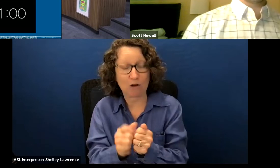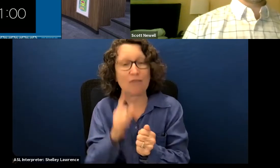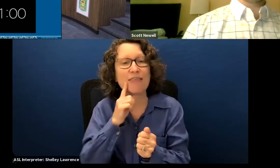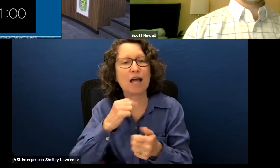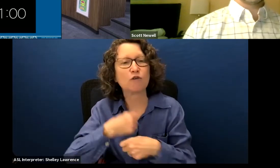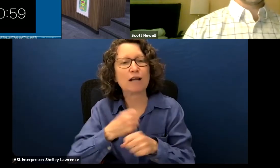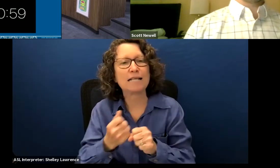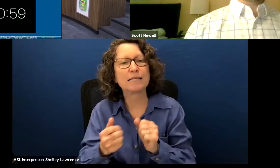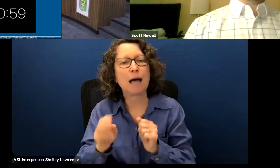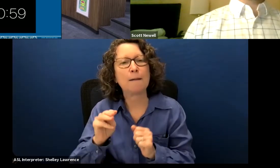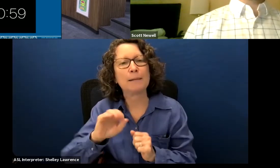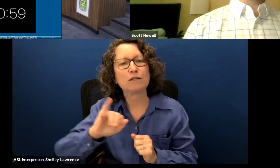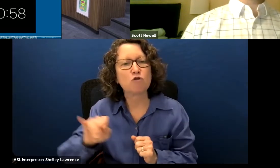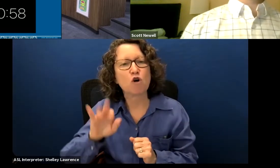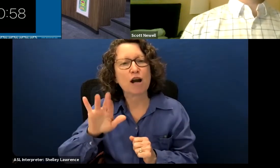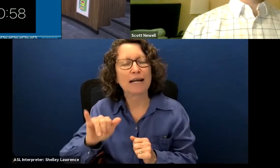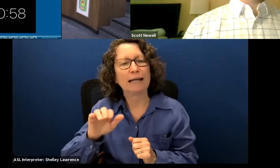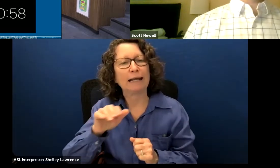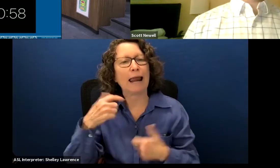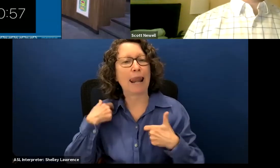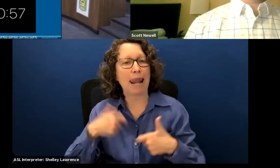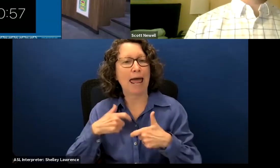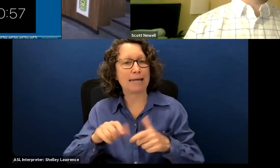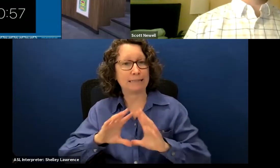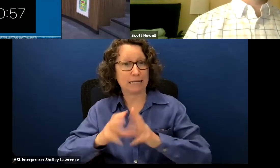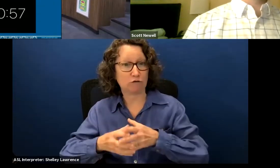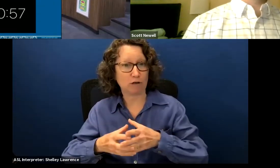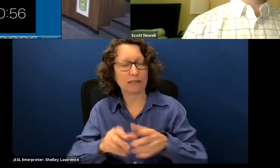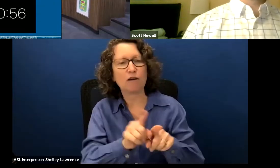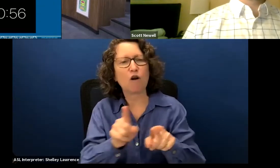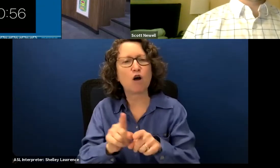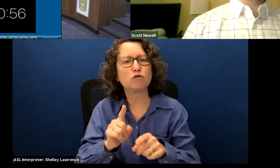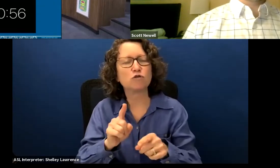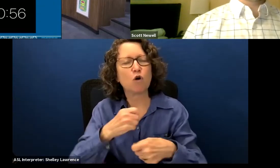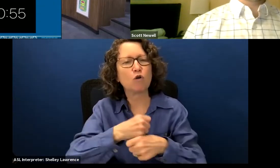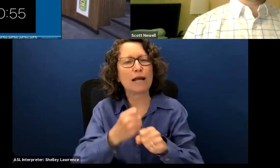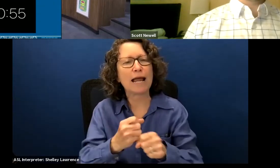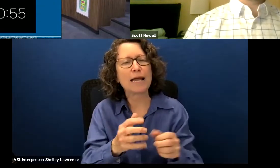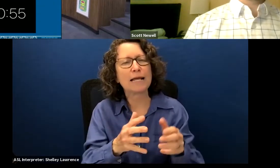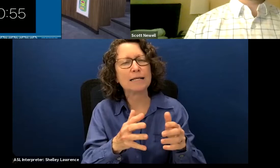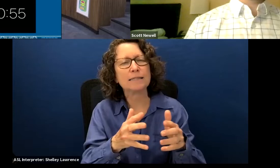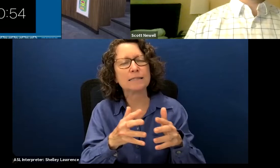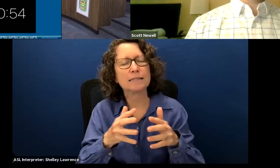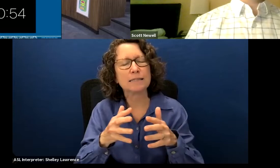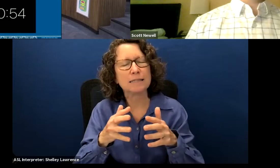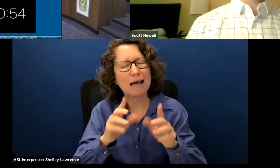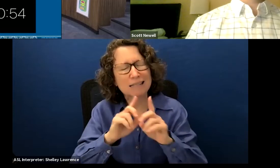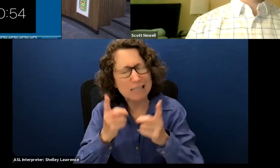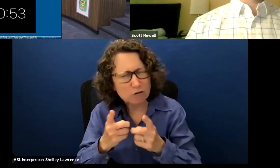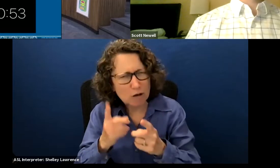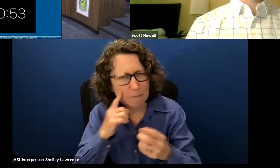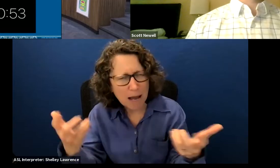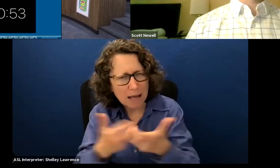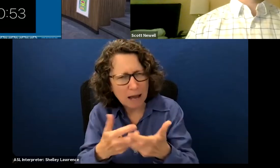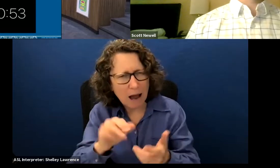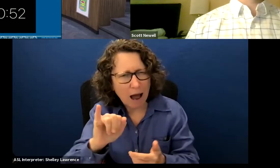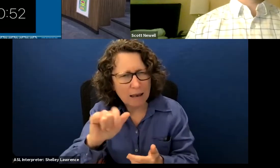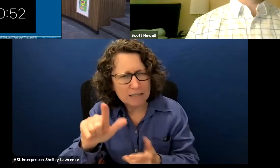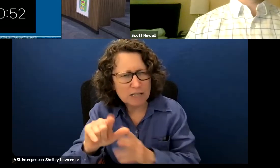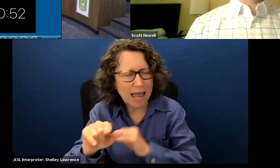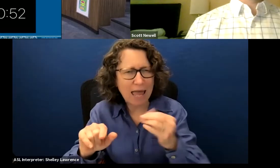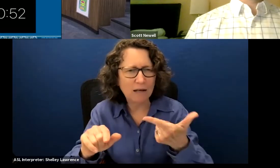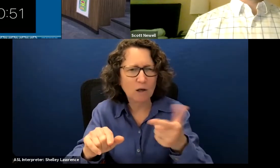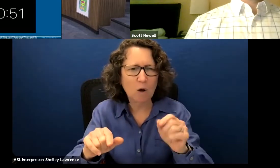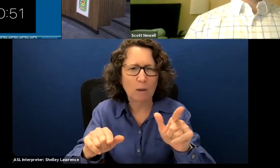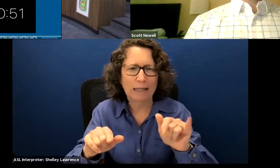a majority Latinx district. It also creates a communities of color district by combining Isla Vista and Old Town Calita.